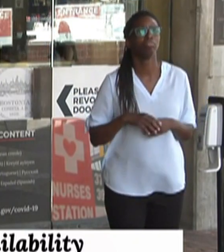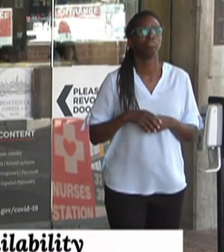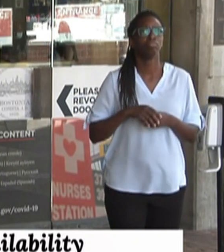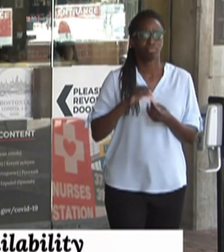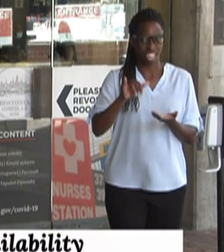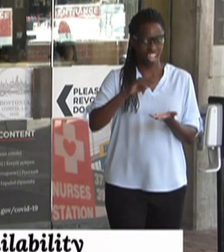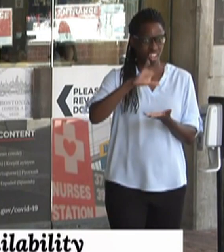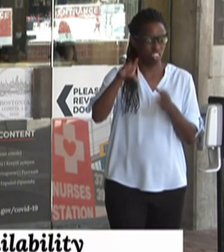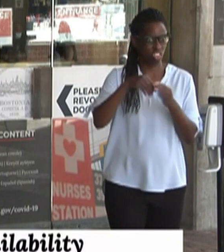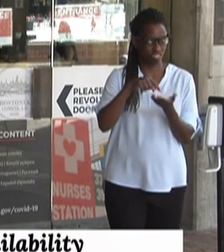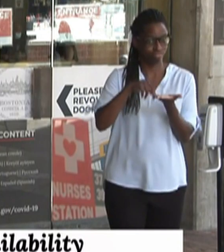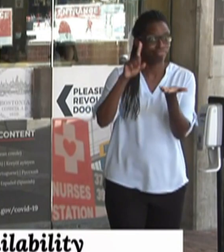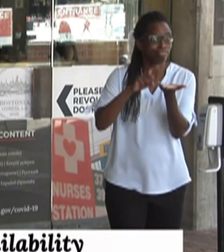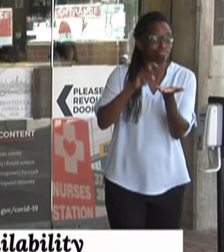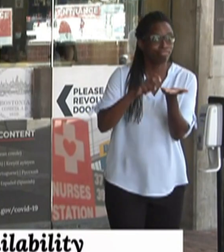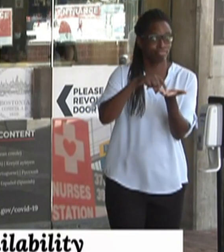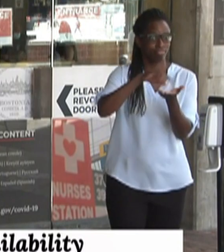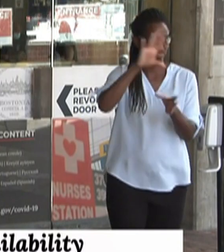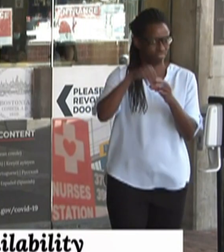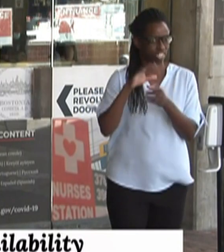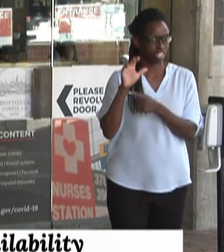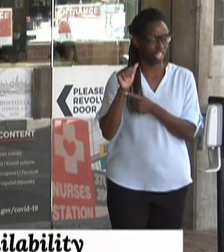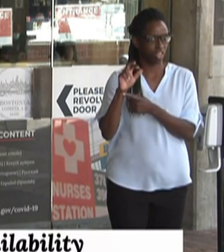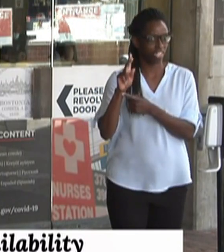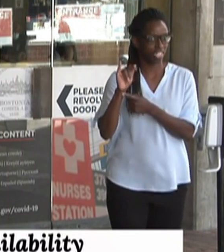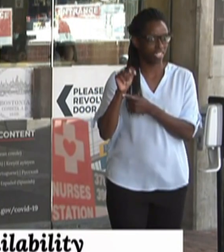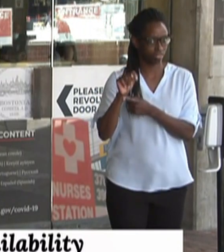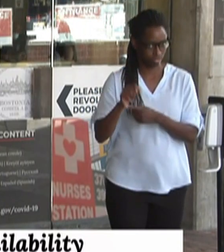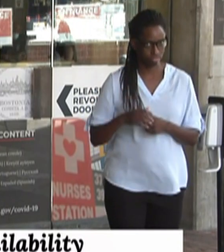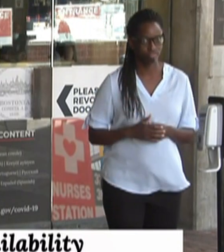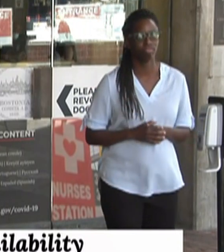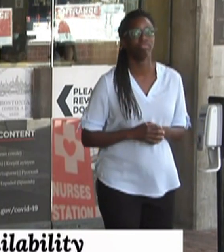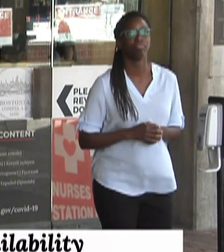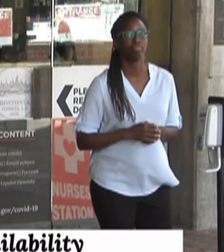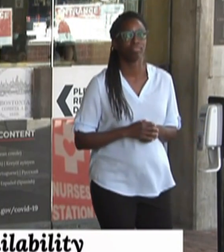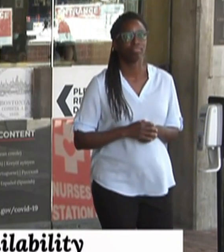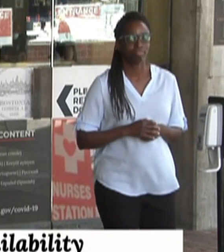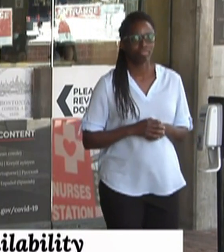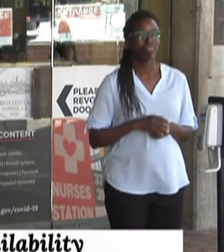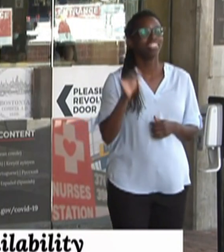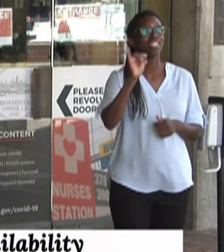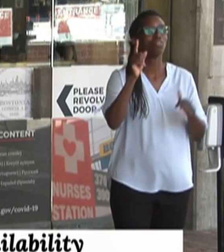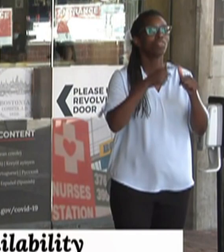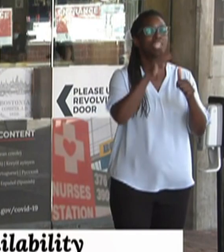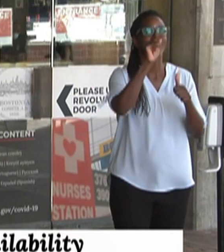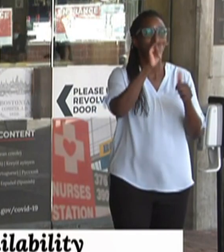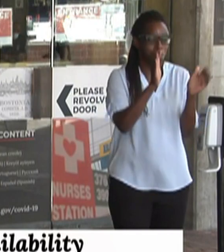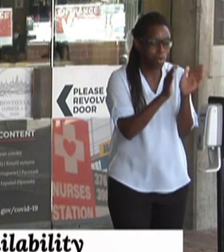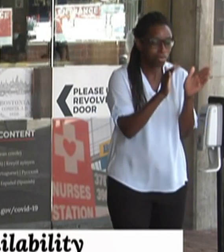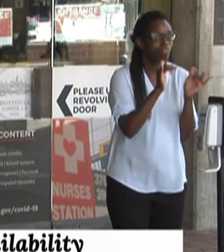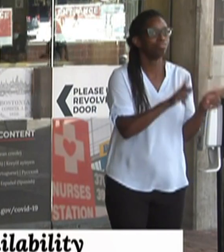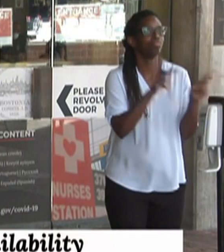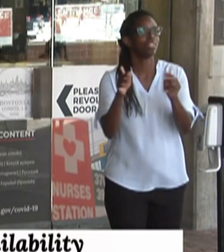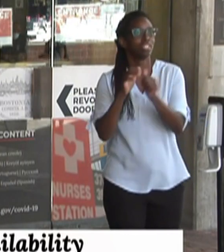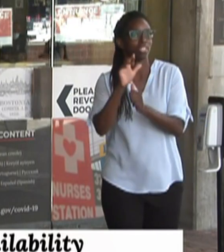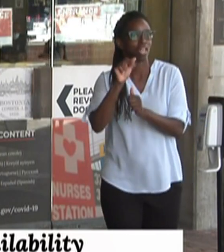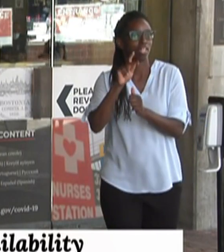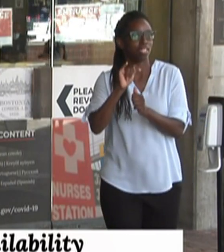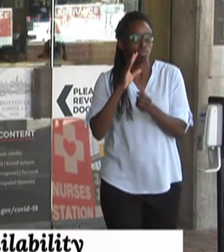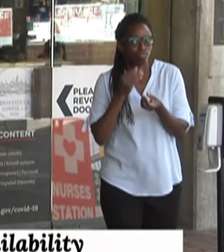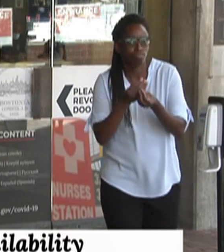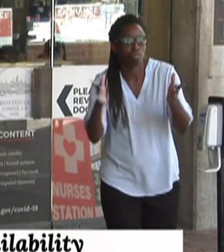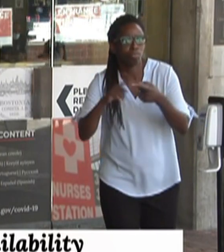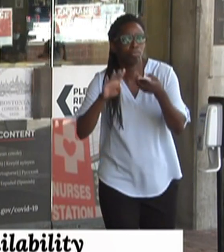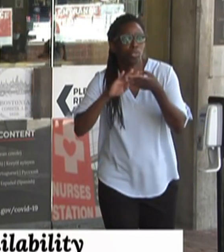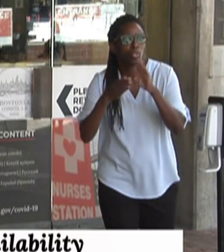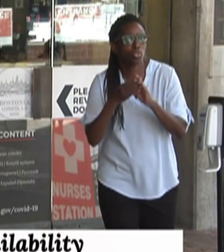information on the importance of social distancing, of face covering, hand hygiene, and avoiding gatherings. We're answering